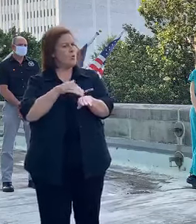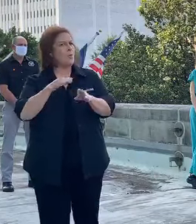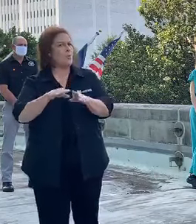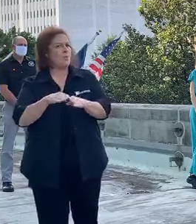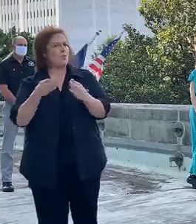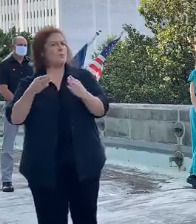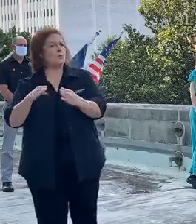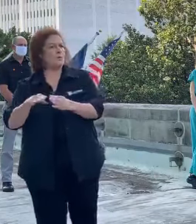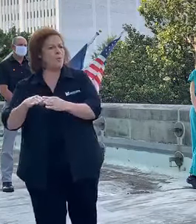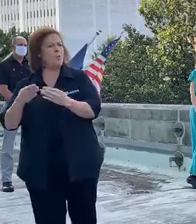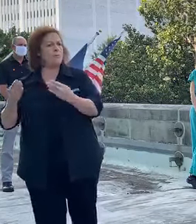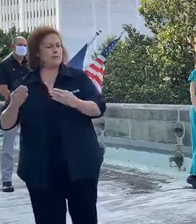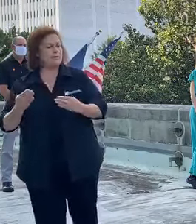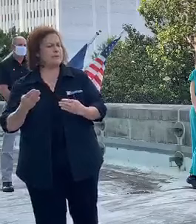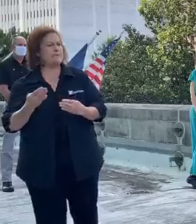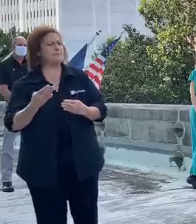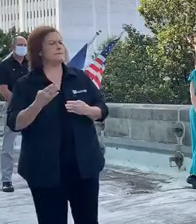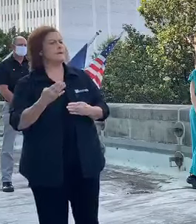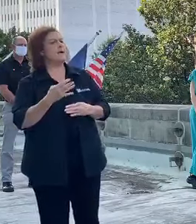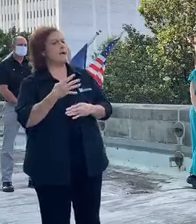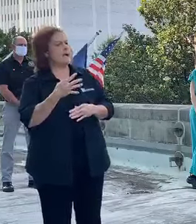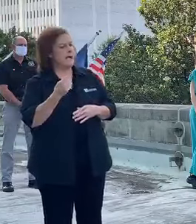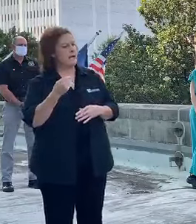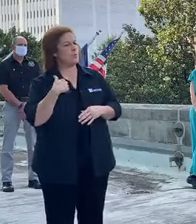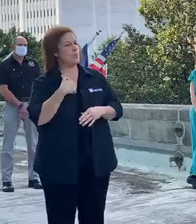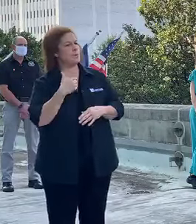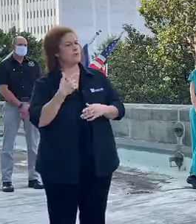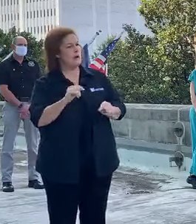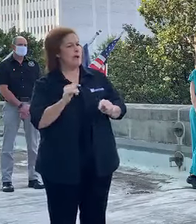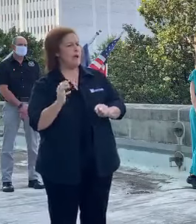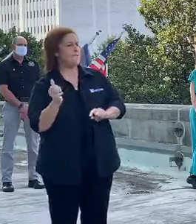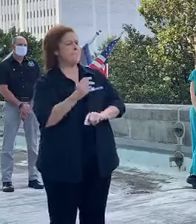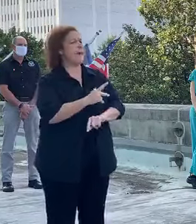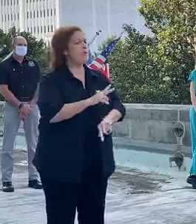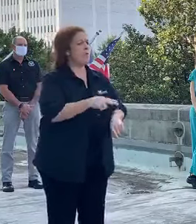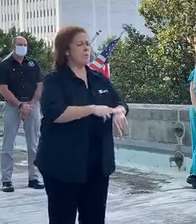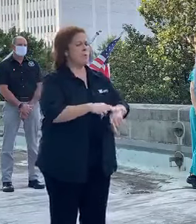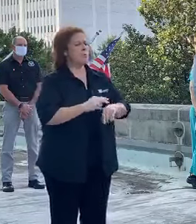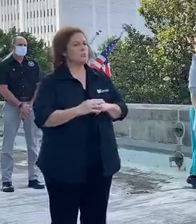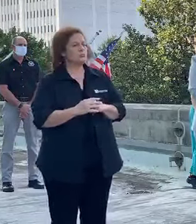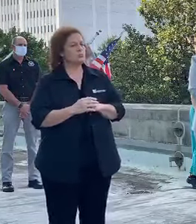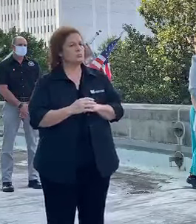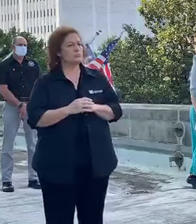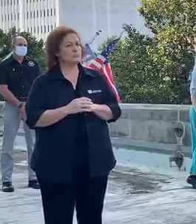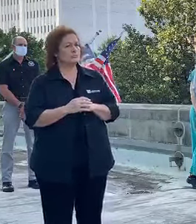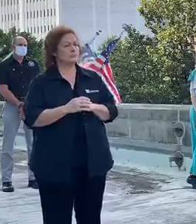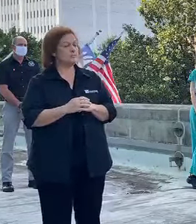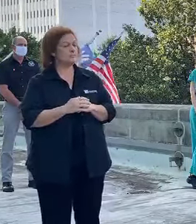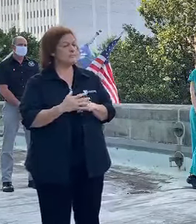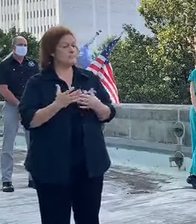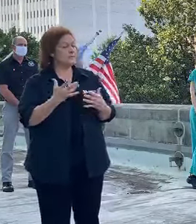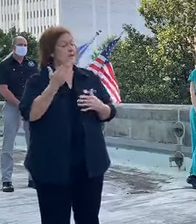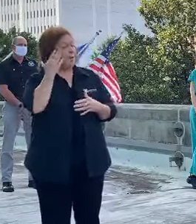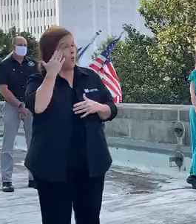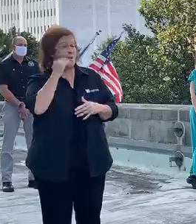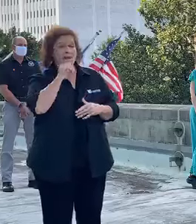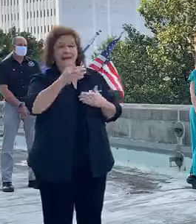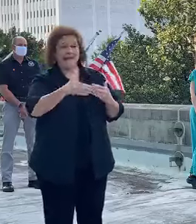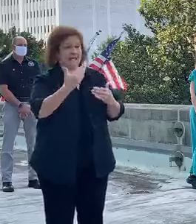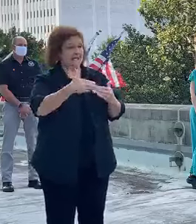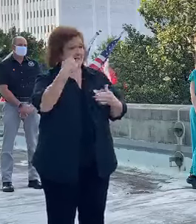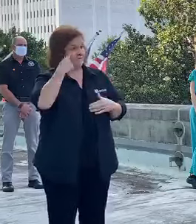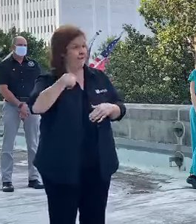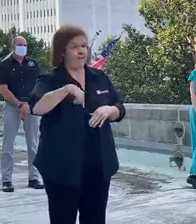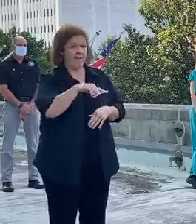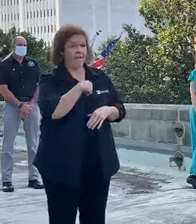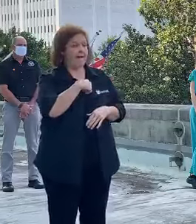slow, and to reclaim our lives. Our path forward, it won't be easy. We